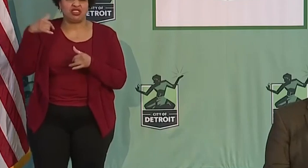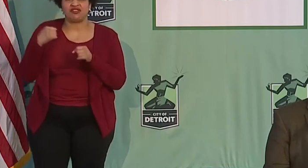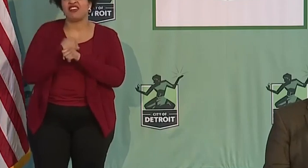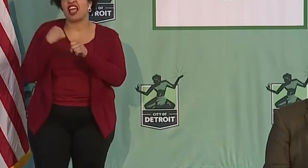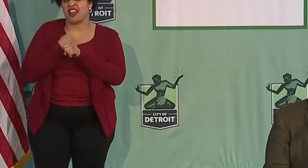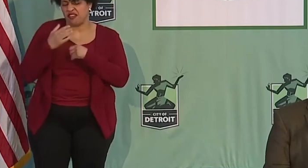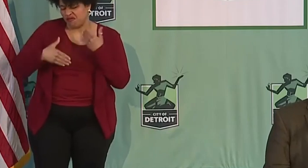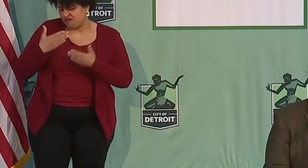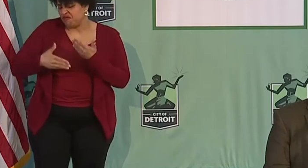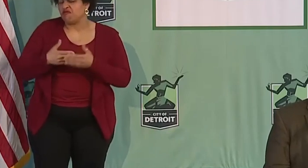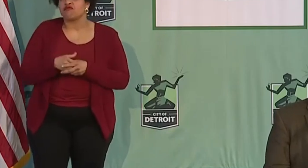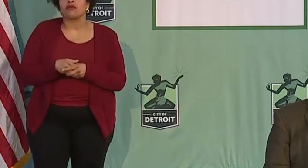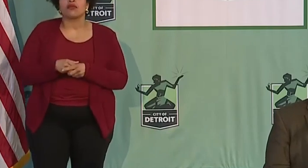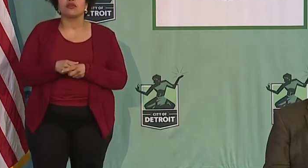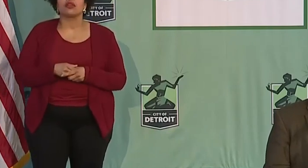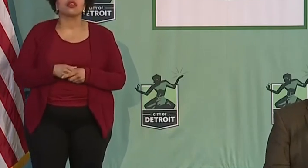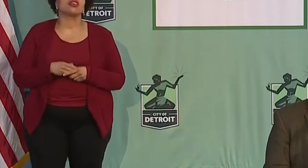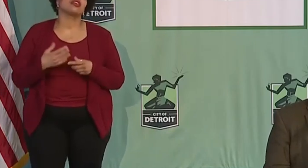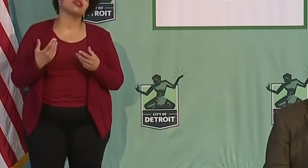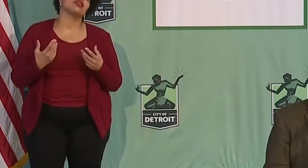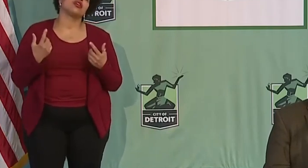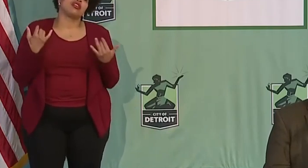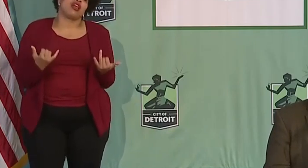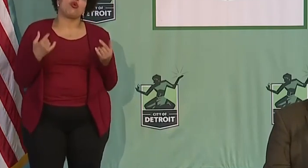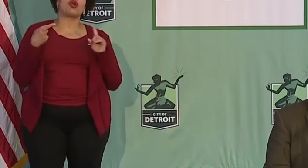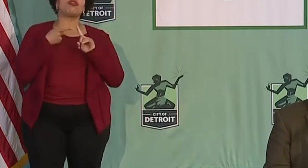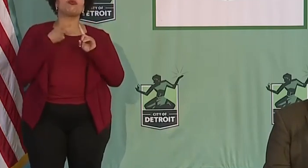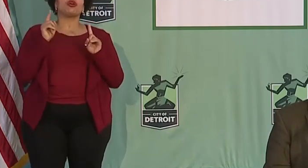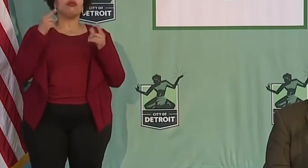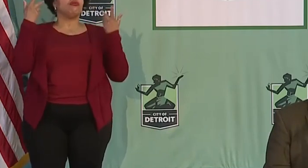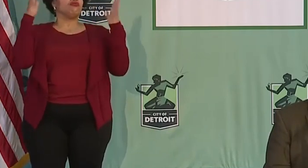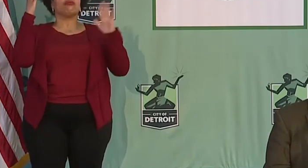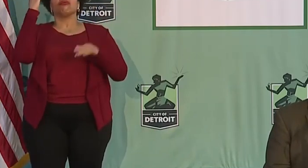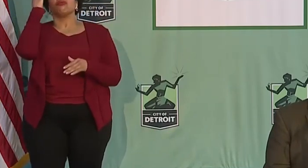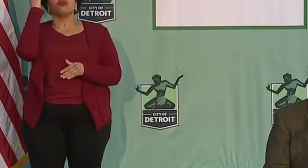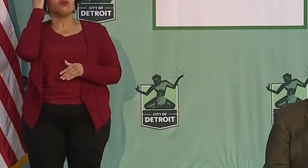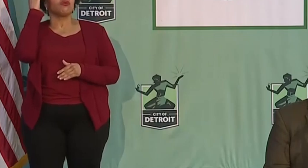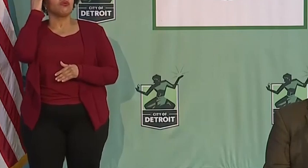it. But we're to the point now where we know,